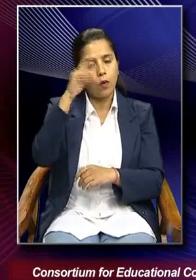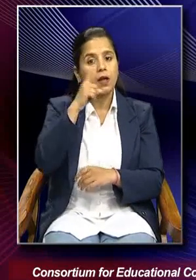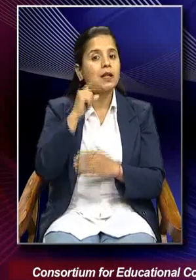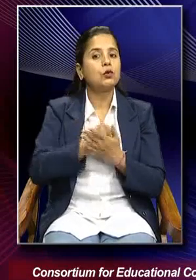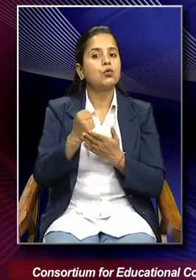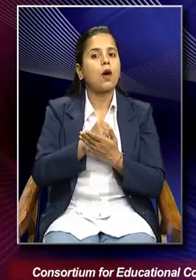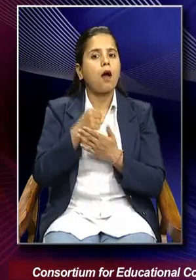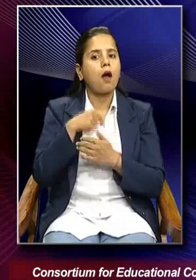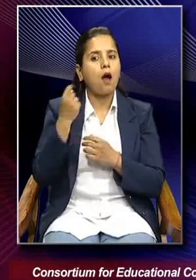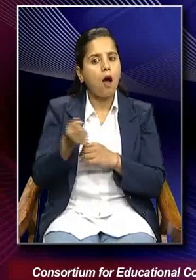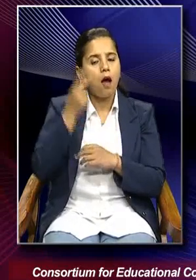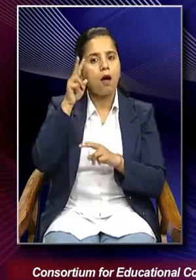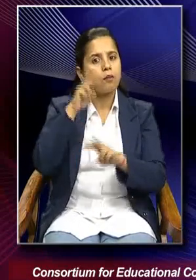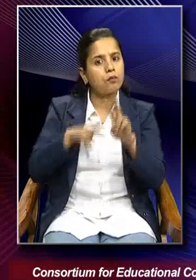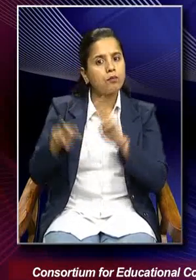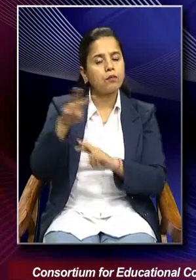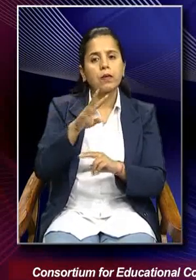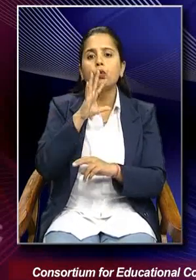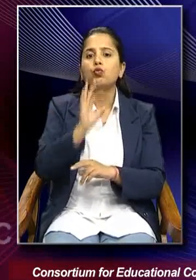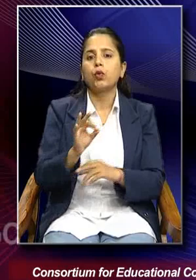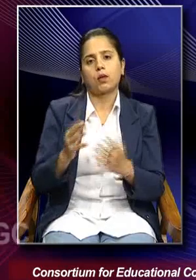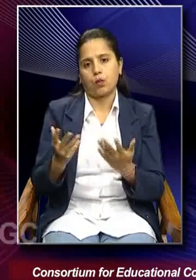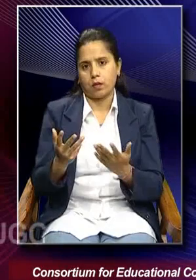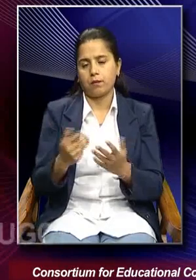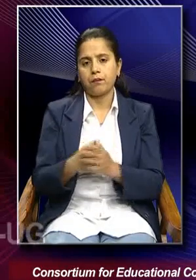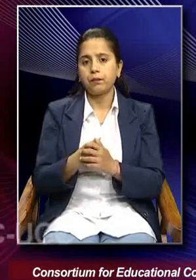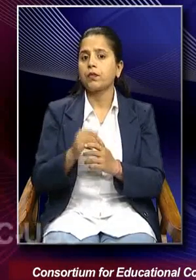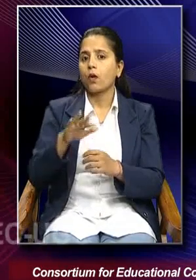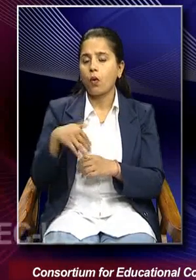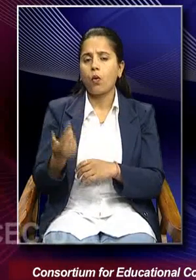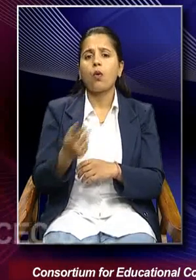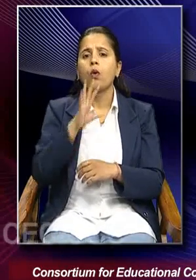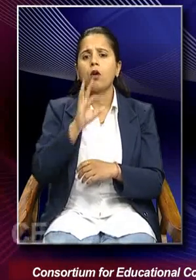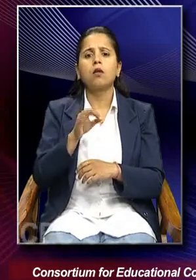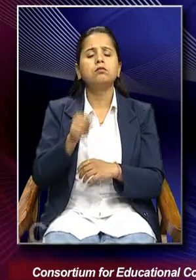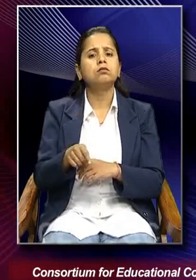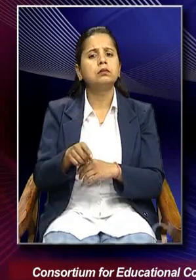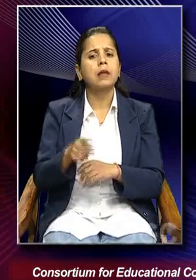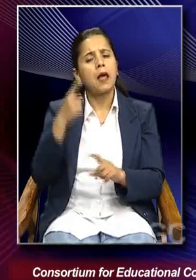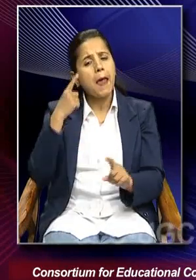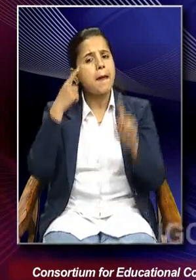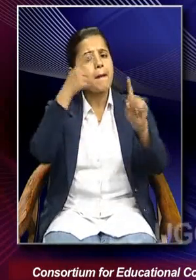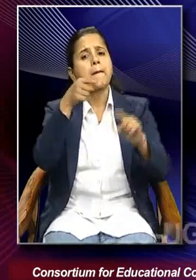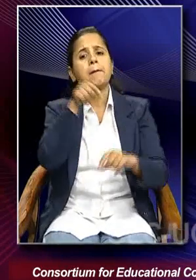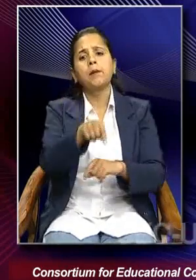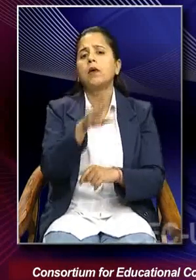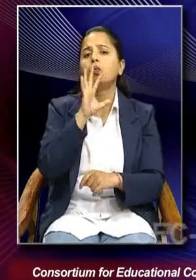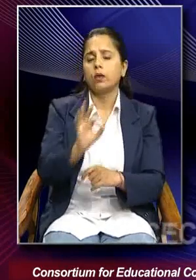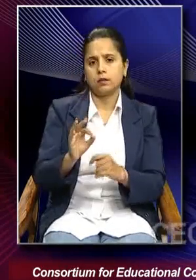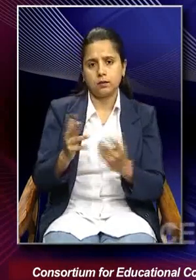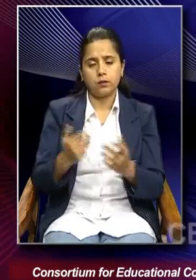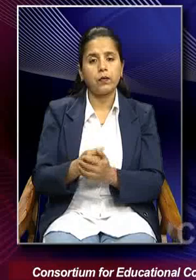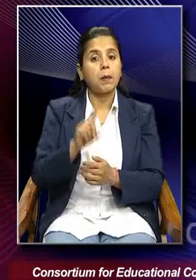to realize the truth or the ultimate reality.